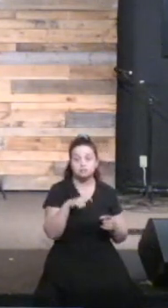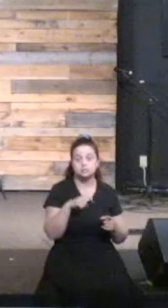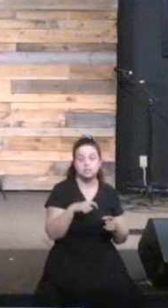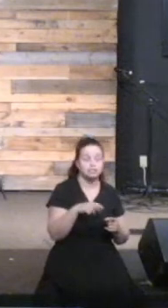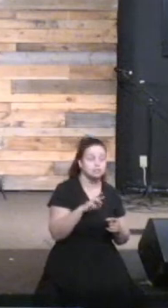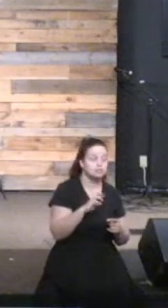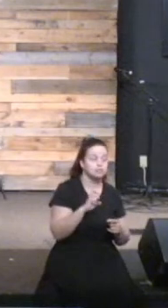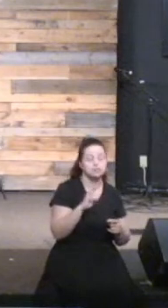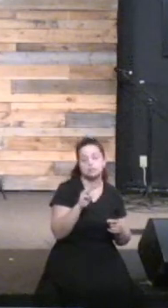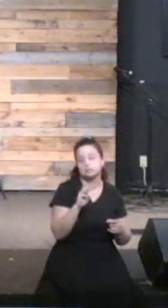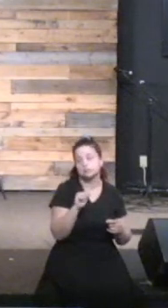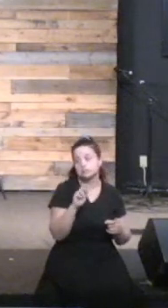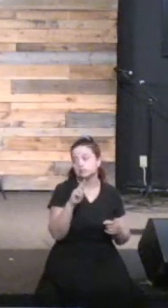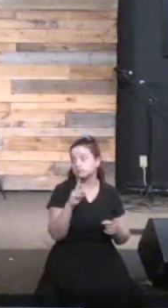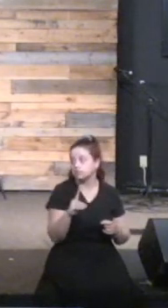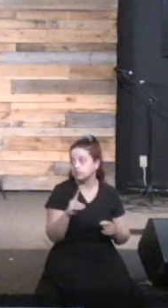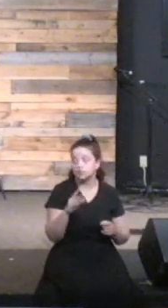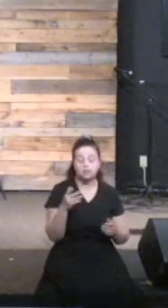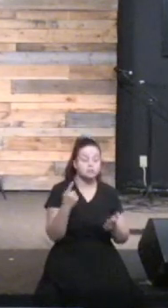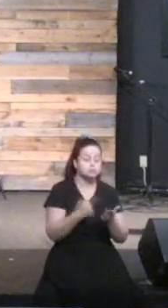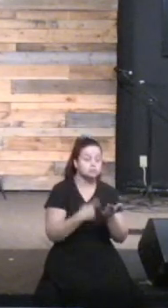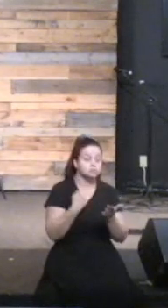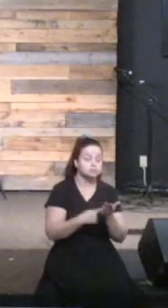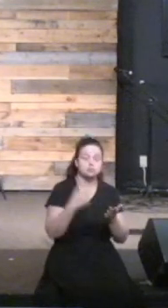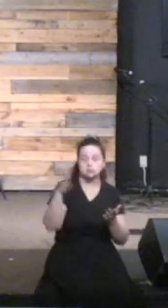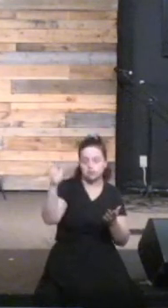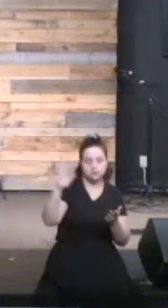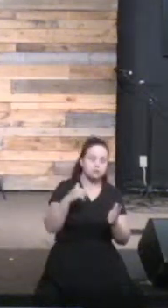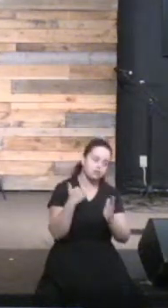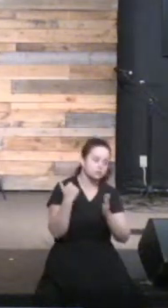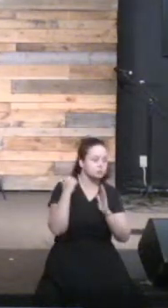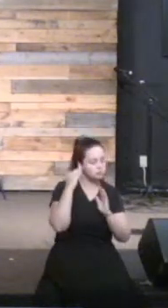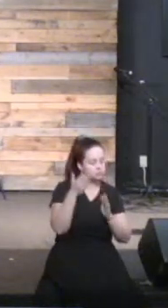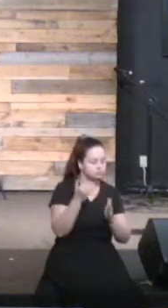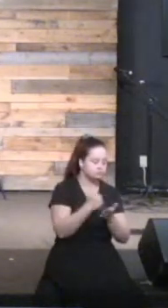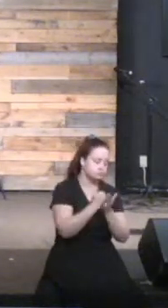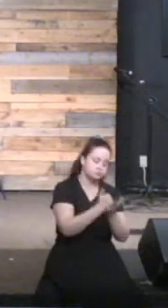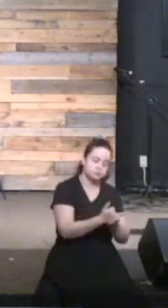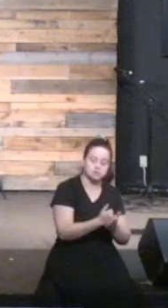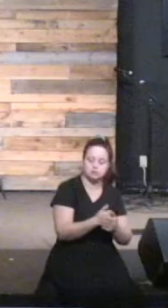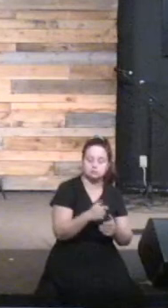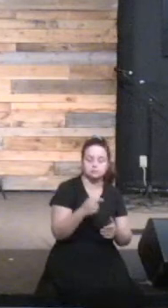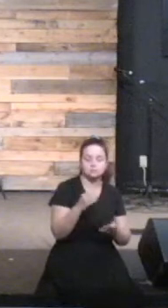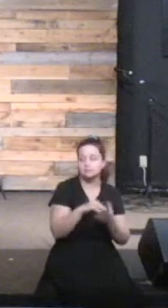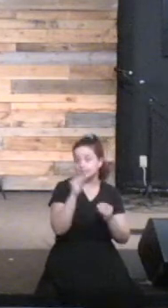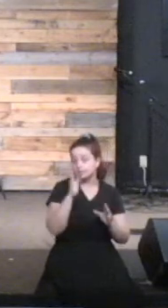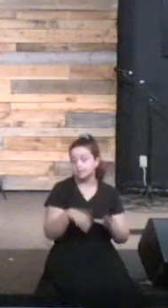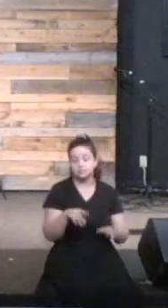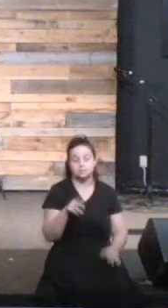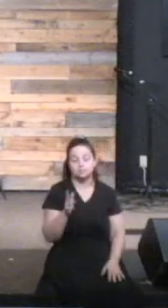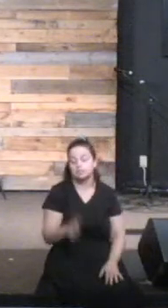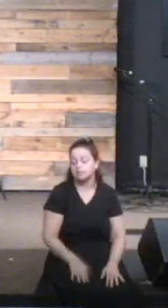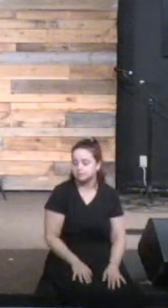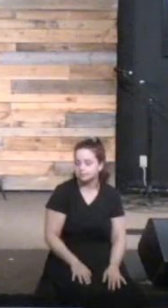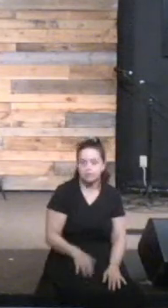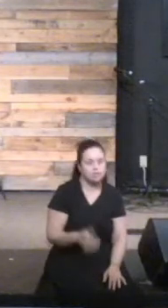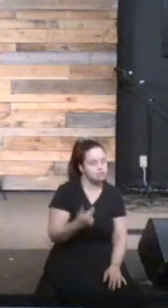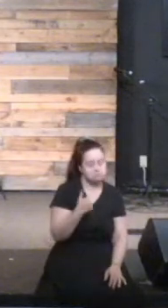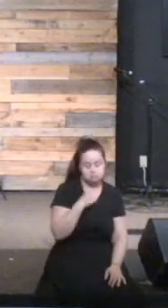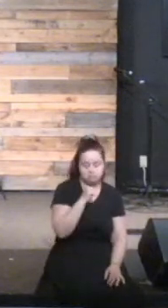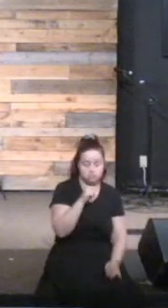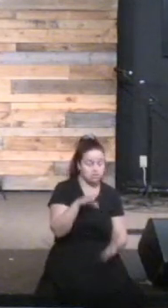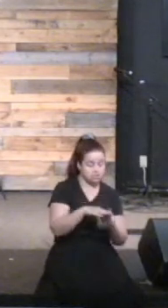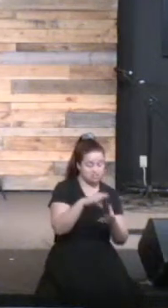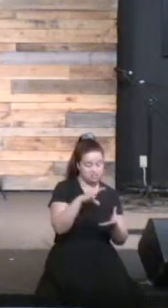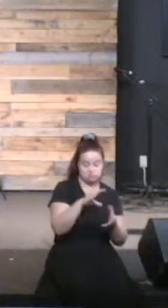will bail you out can I get a witness students who yeah you know what I'm talking about like I didn't study for this test I really could